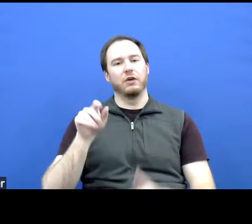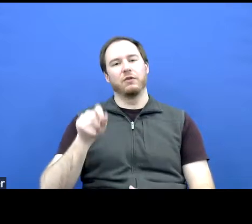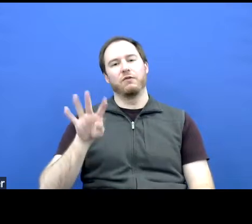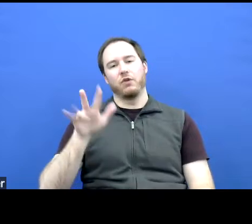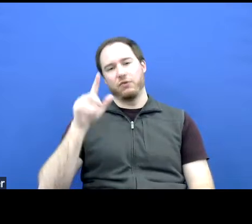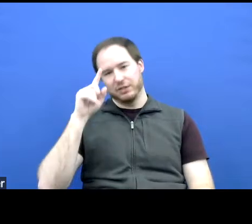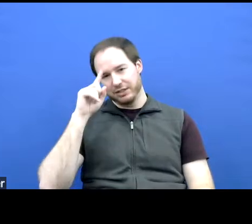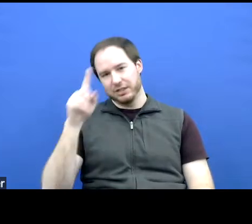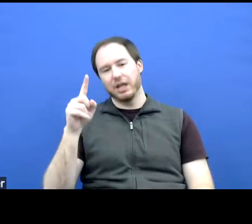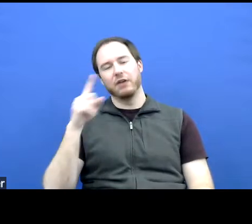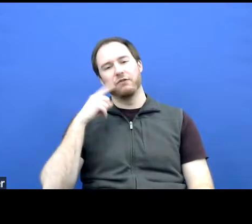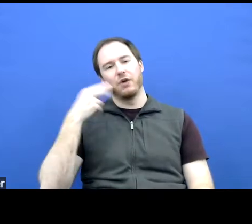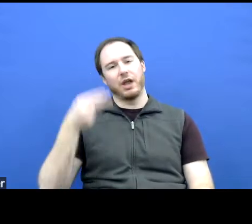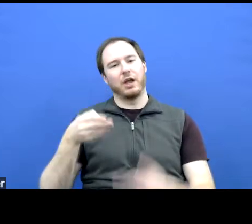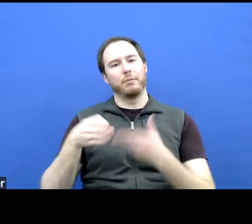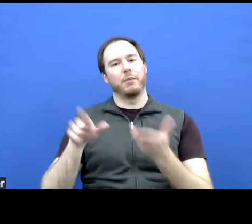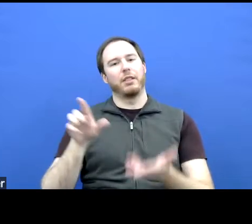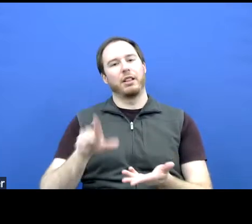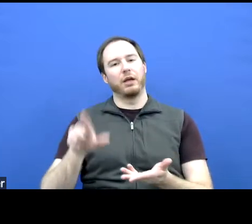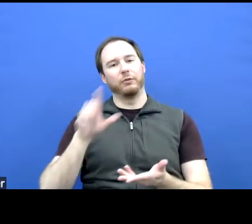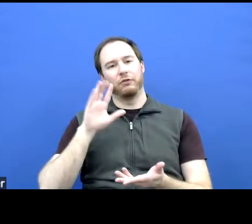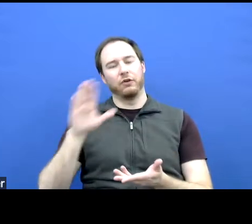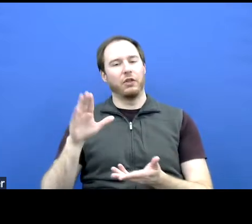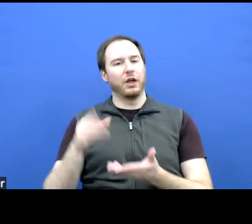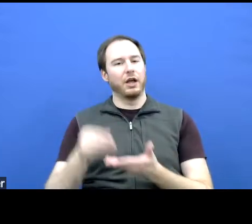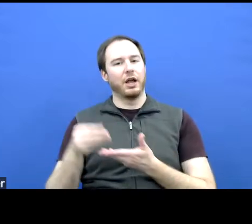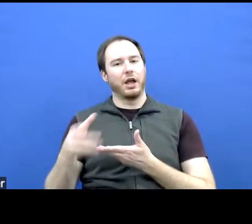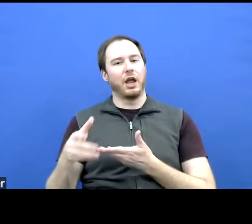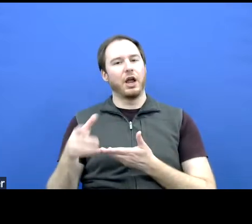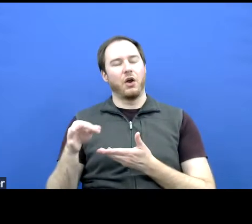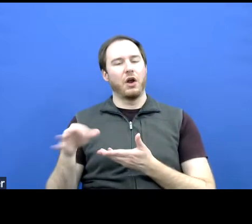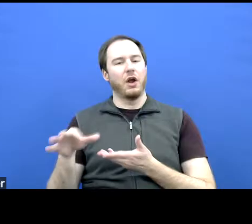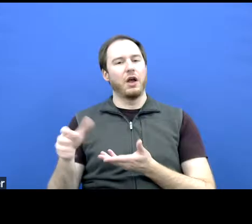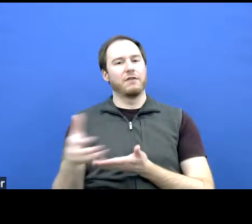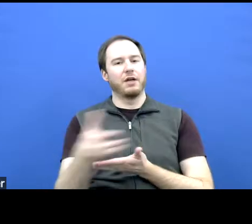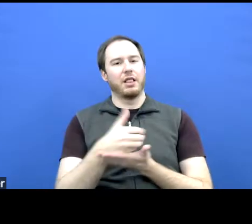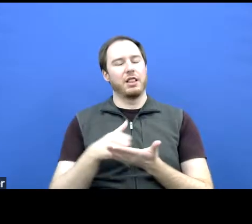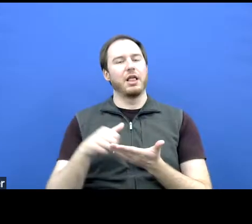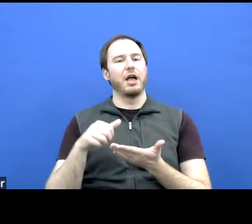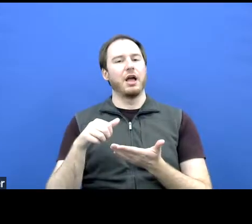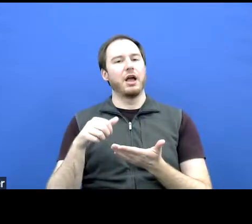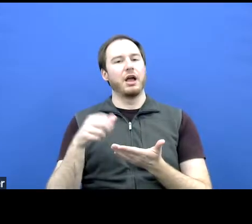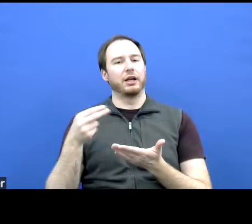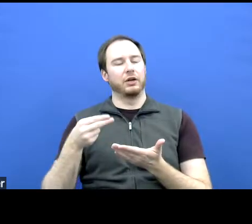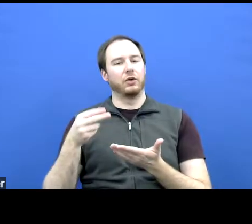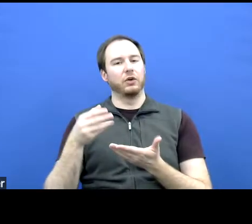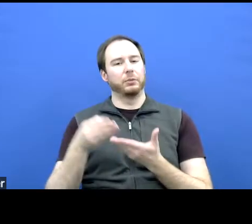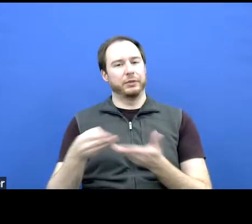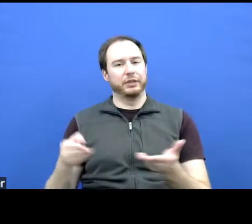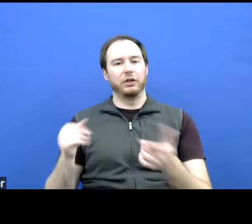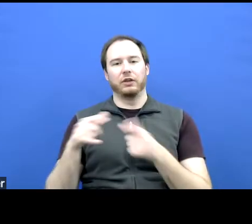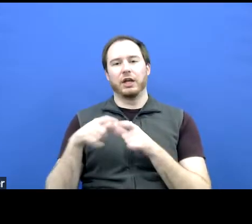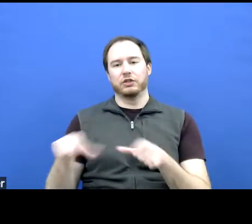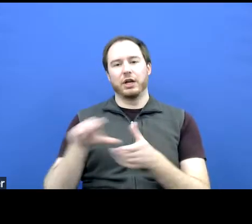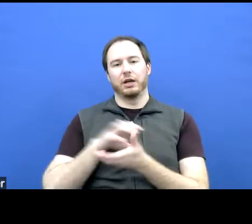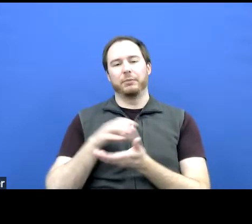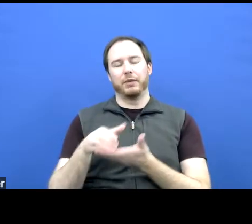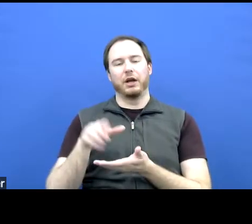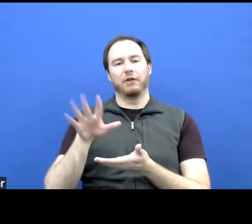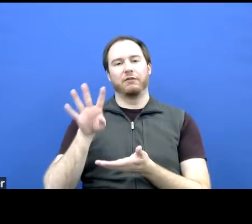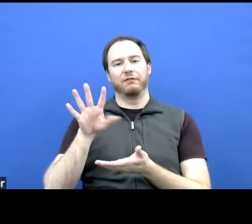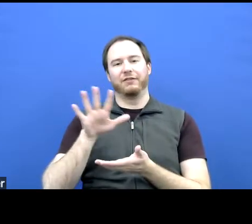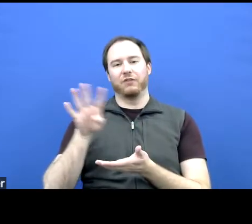$54,223.43 to the Henrietta Public Library for the acquisition of collection materials. And whereas a check in the amount of